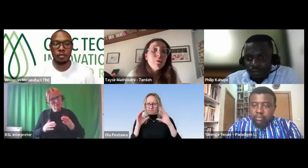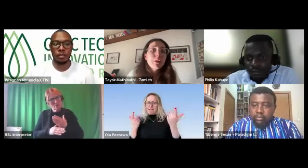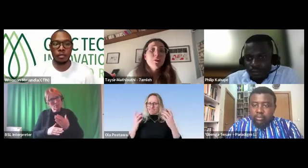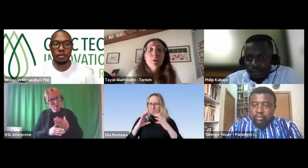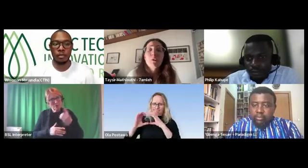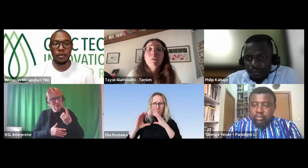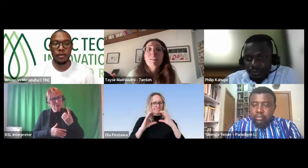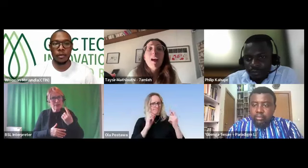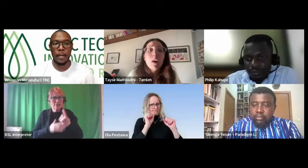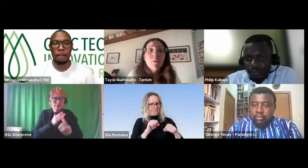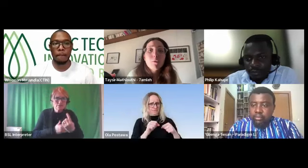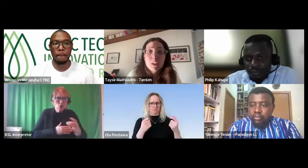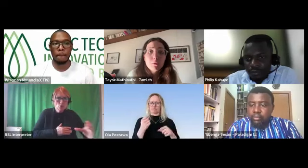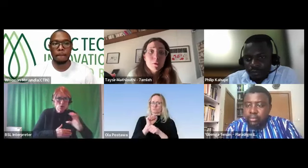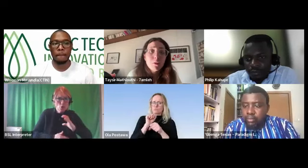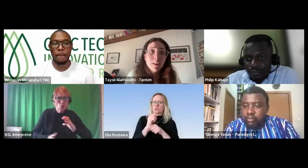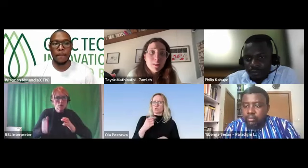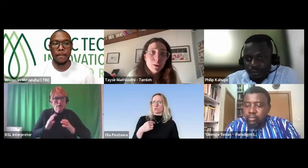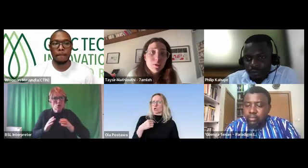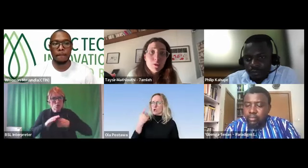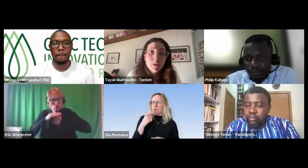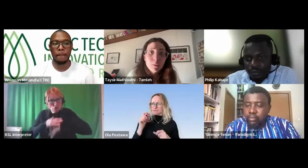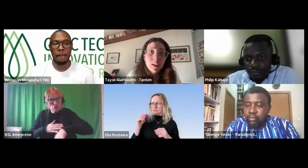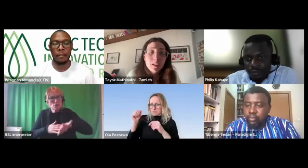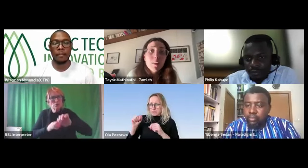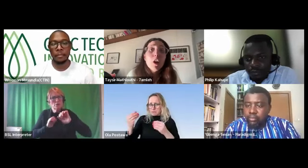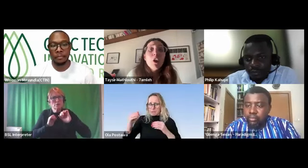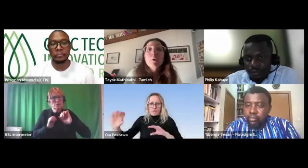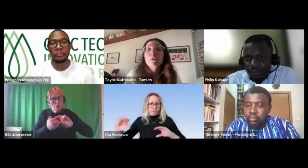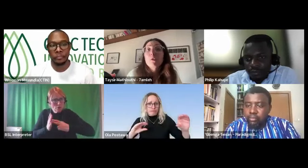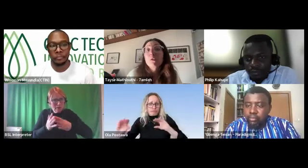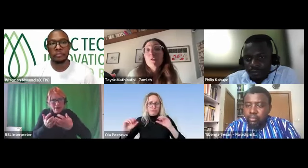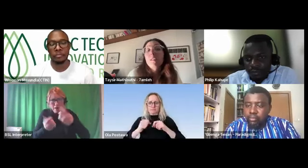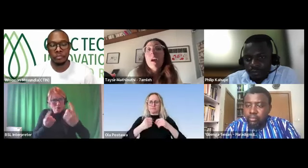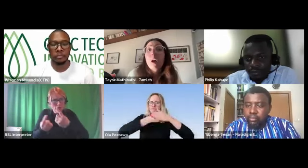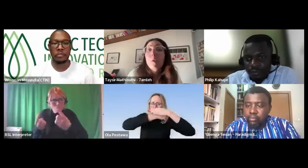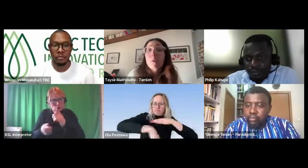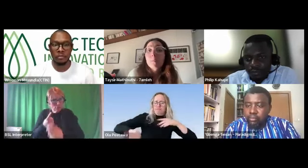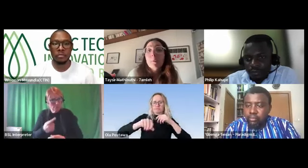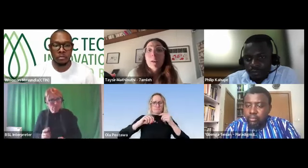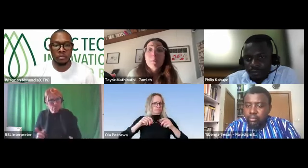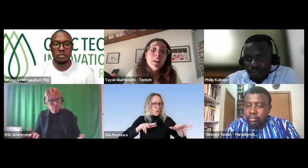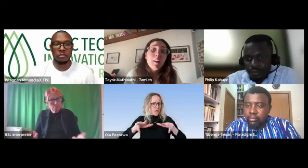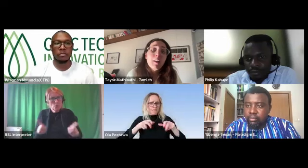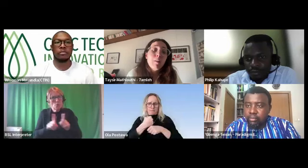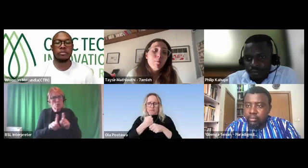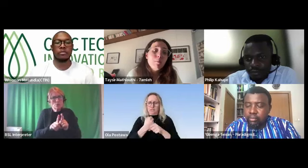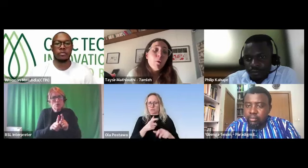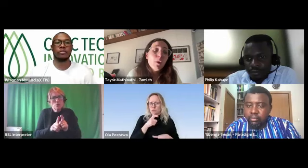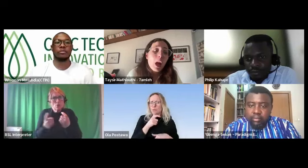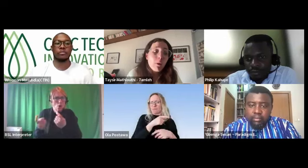at individual donations. We should look at how grassroots organizations are doing it. We should also look at how